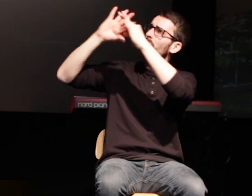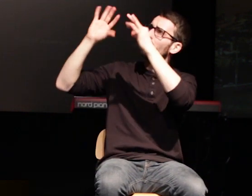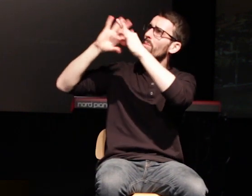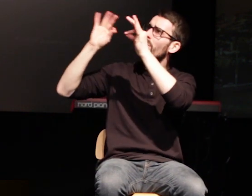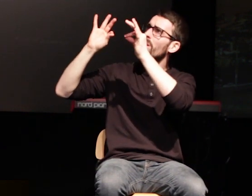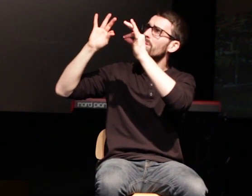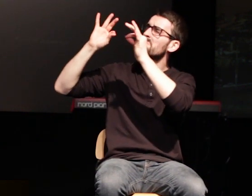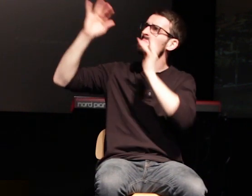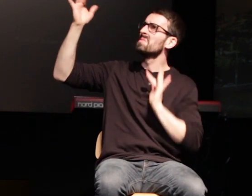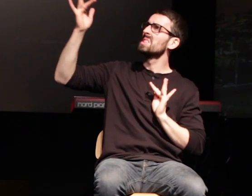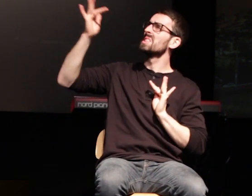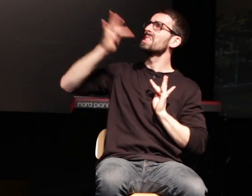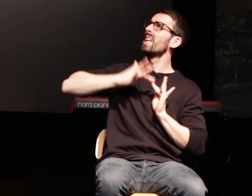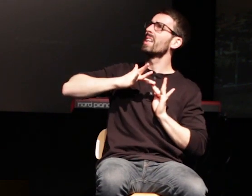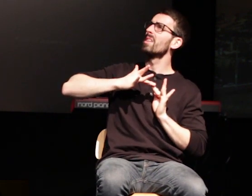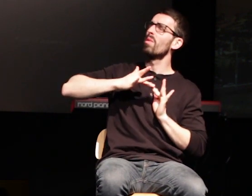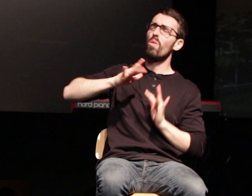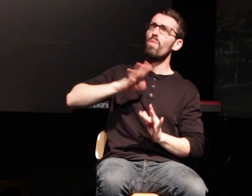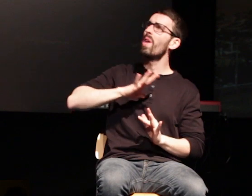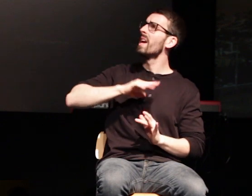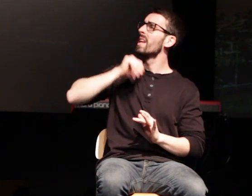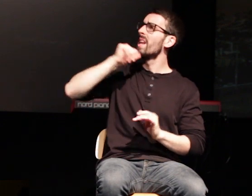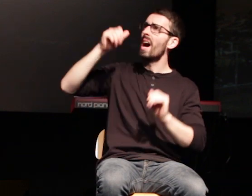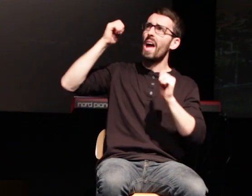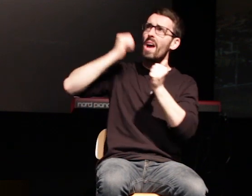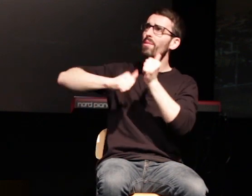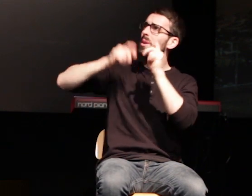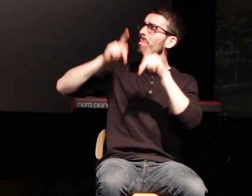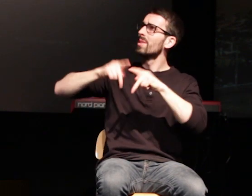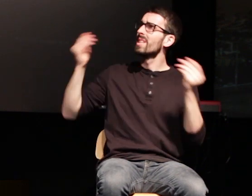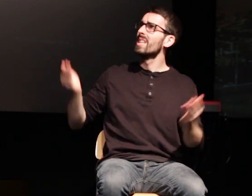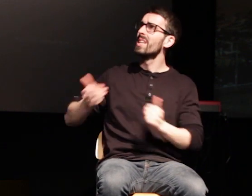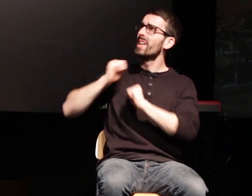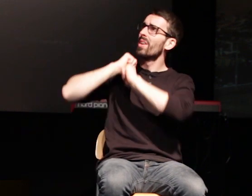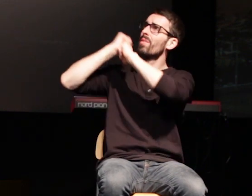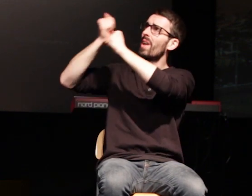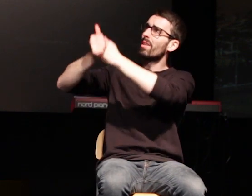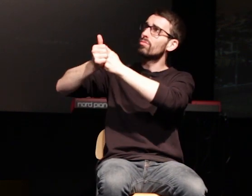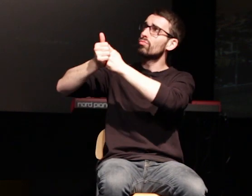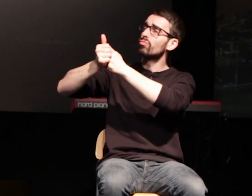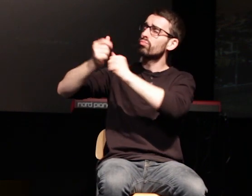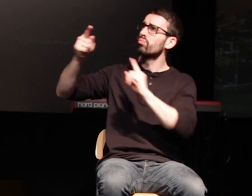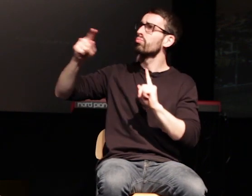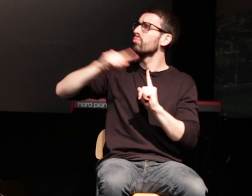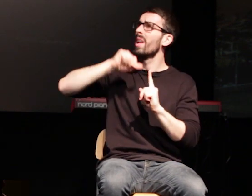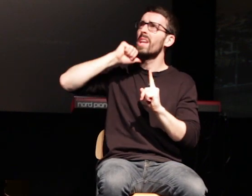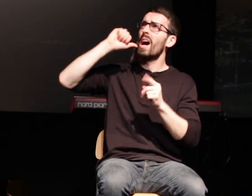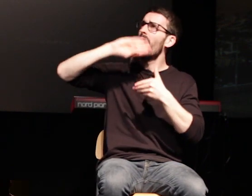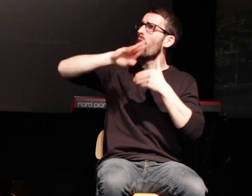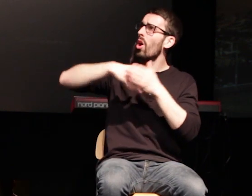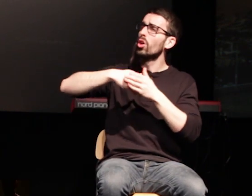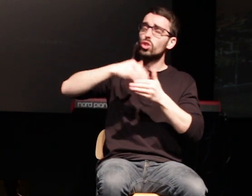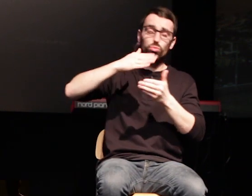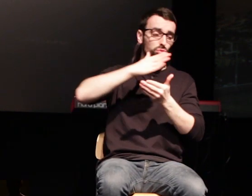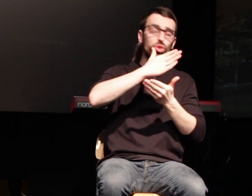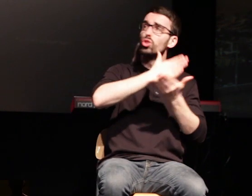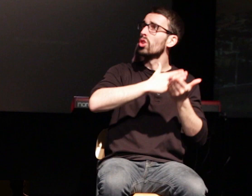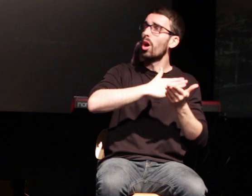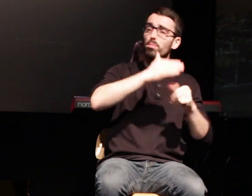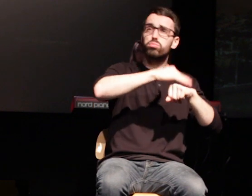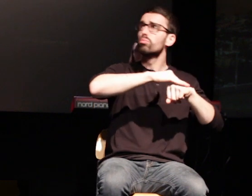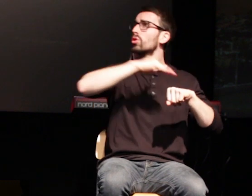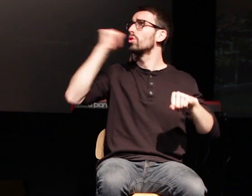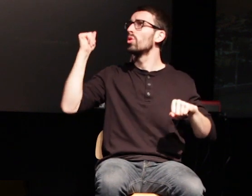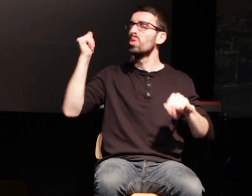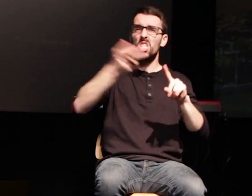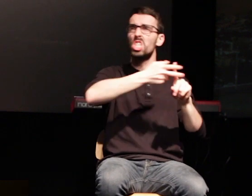I know not everyone in this room is a follower of you. Some of us got dragged here. Some of us got invited for the first time. Some of us don't know what we're doing yet. Some